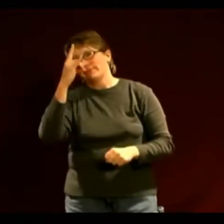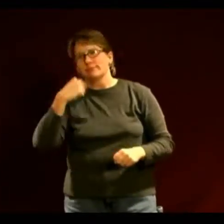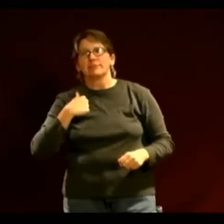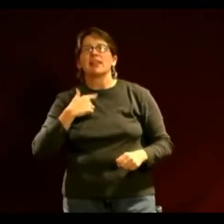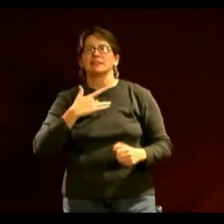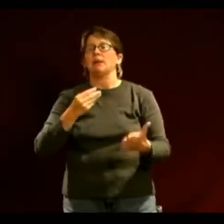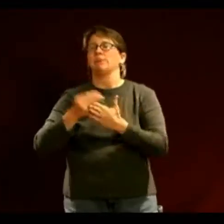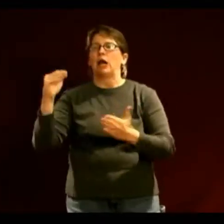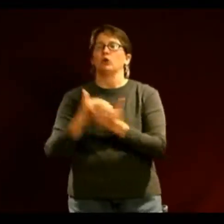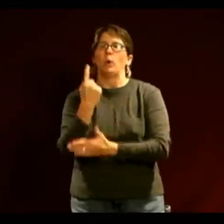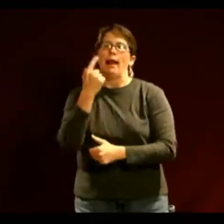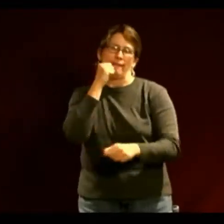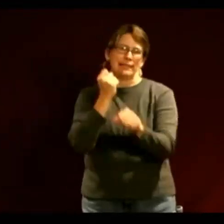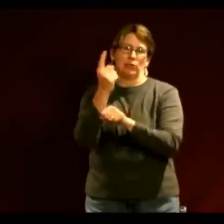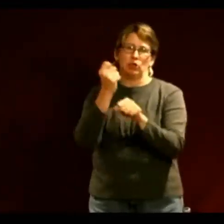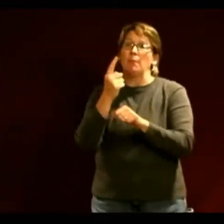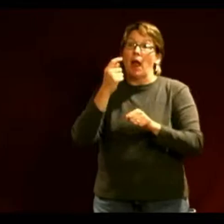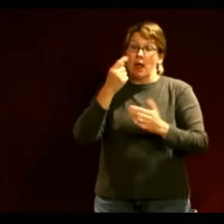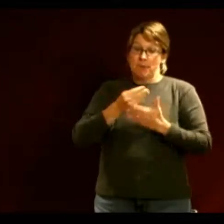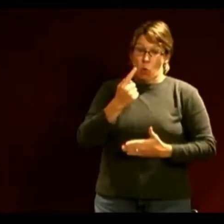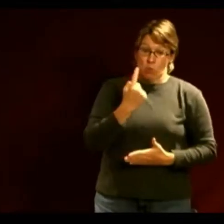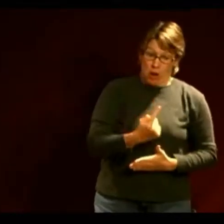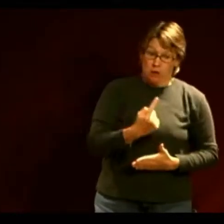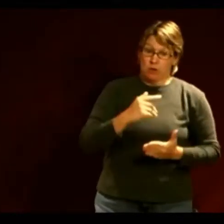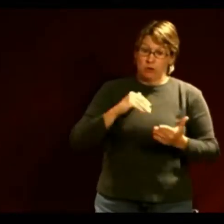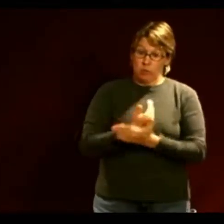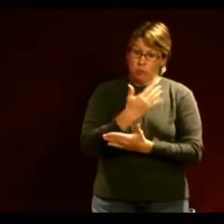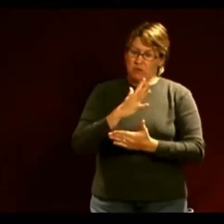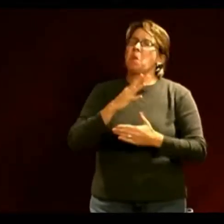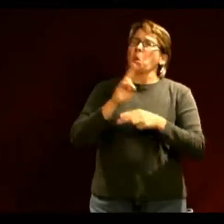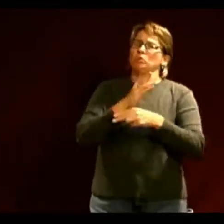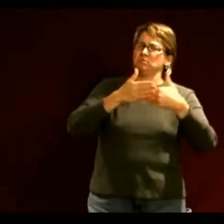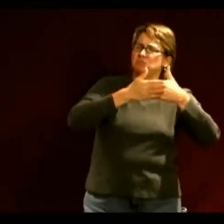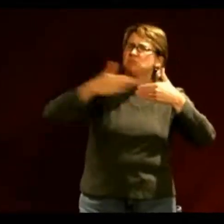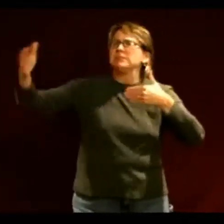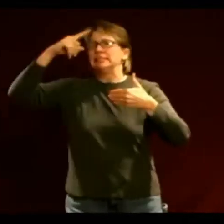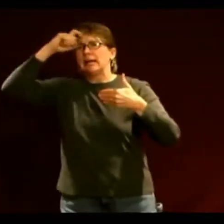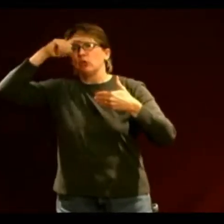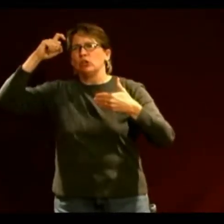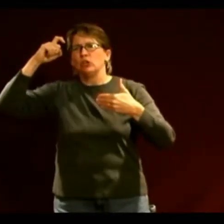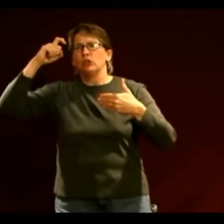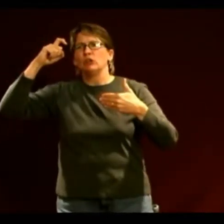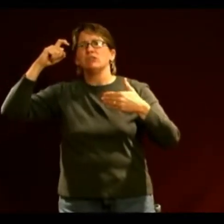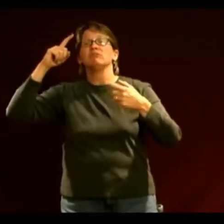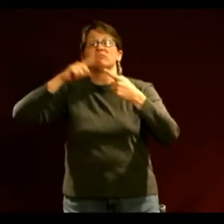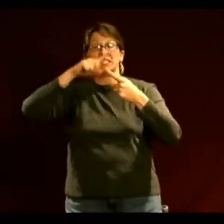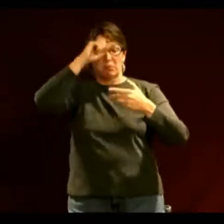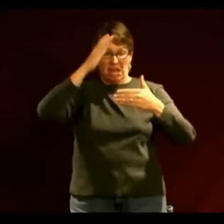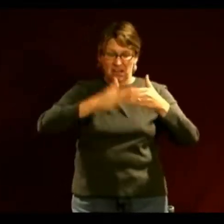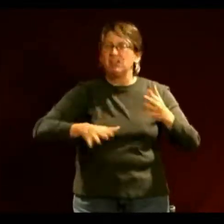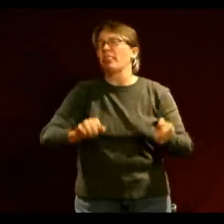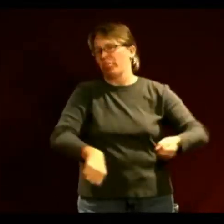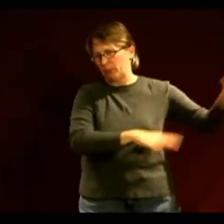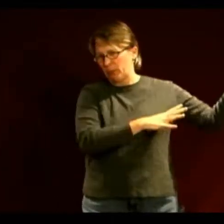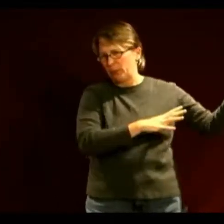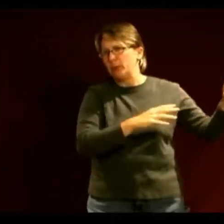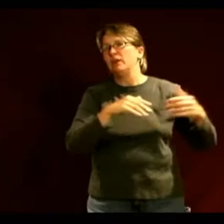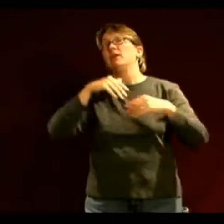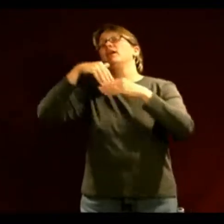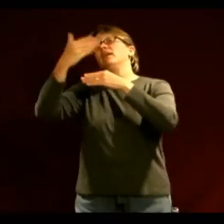And some people, they use a plastic bag to line the pack so they can make it waterproof. And they use the same bag every year, but I don't use our